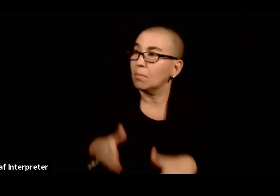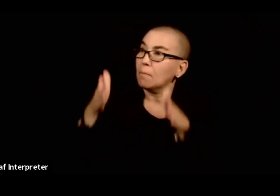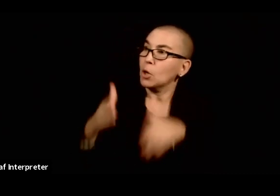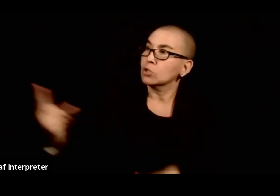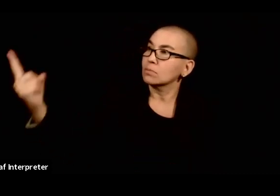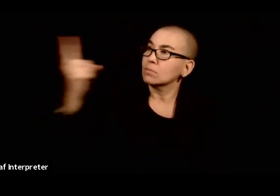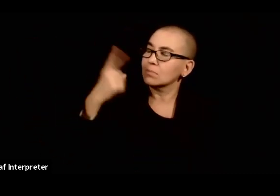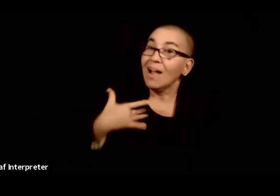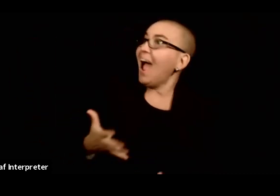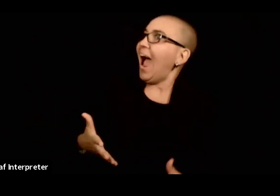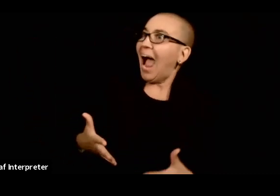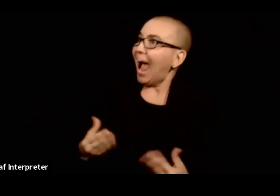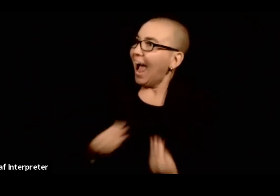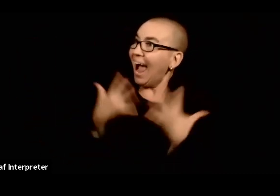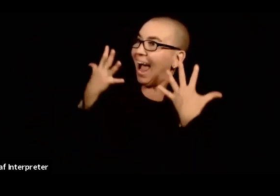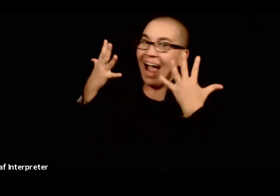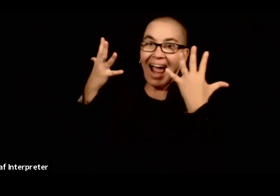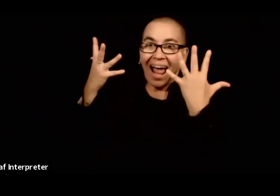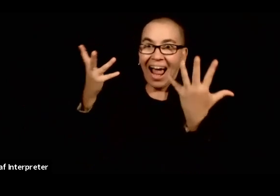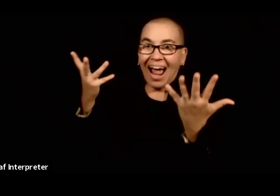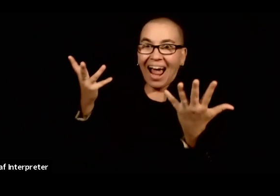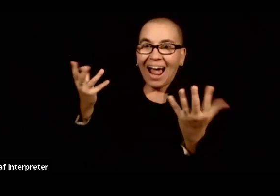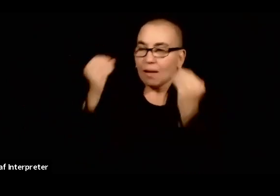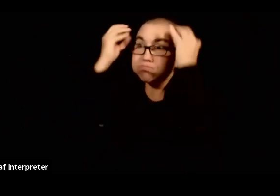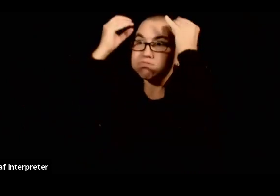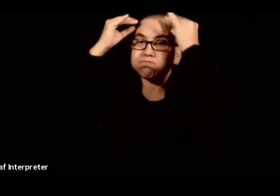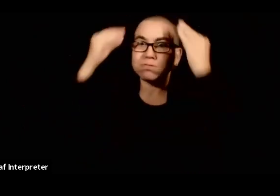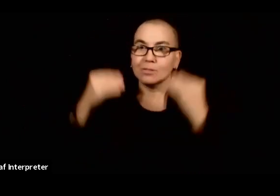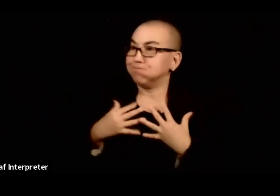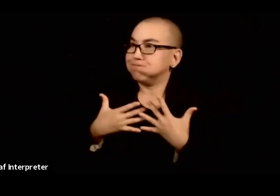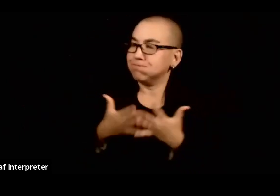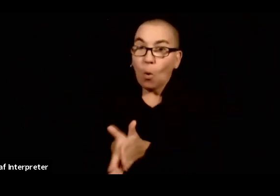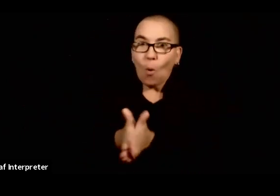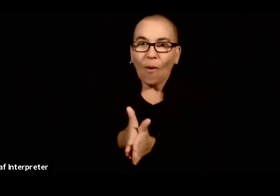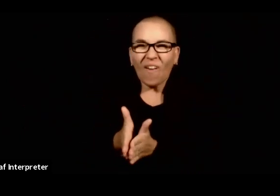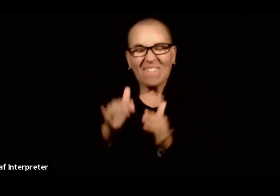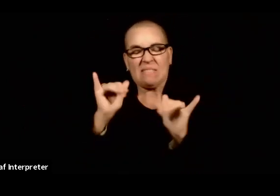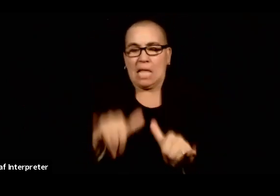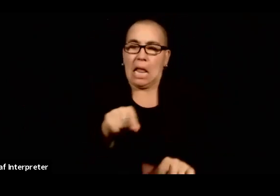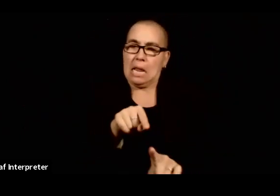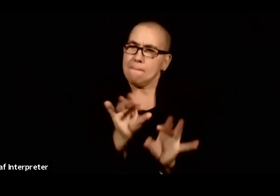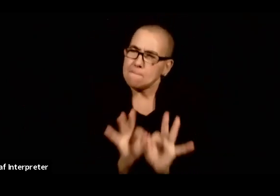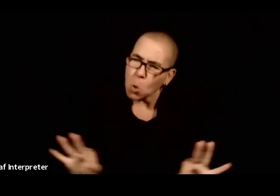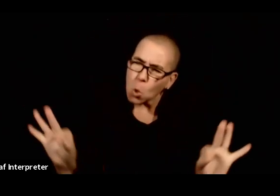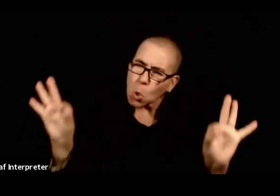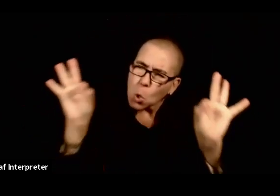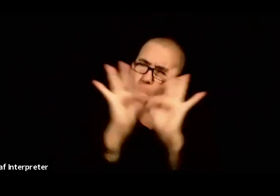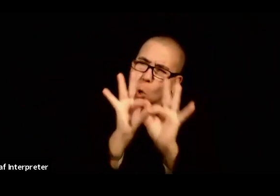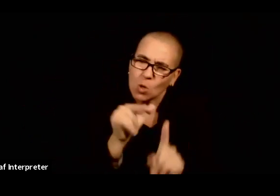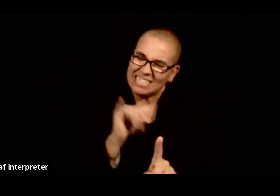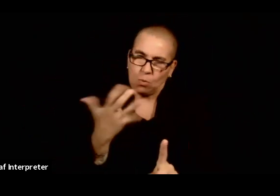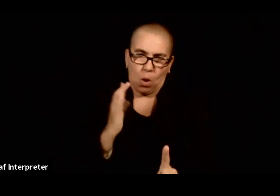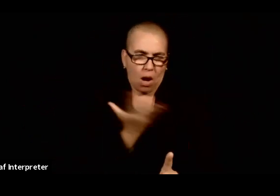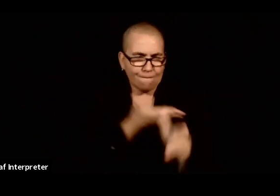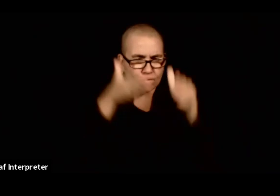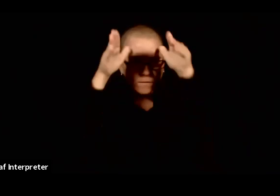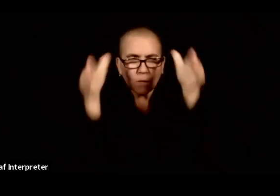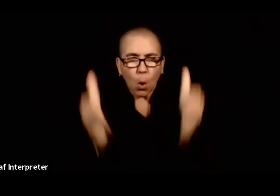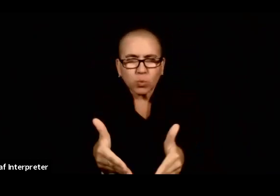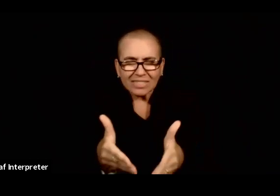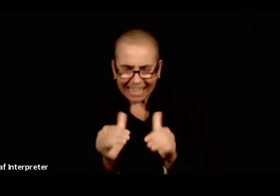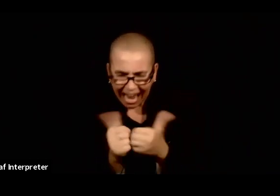another necessary step in the right direction. The guidance on visitation issued today is just that. It